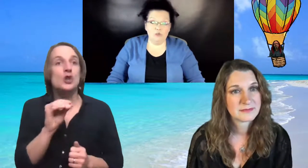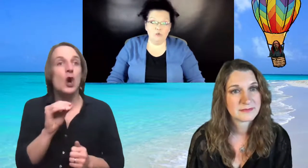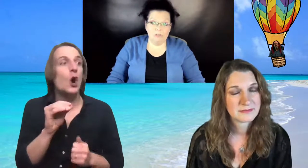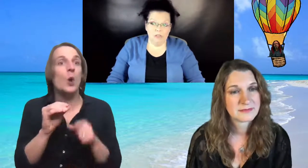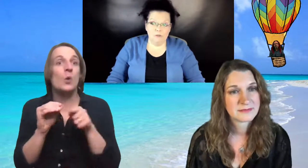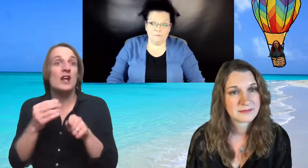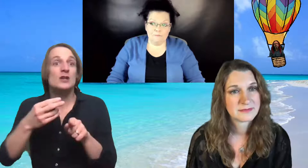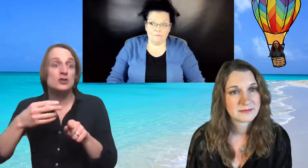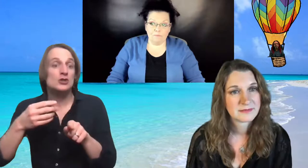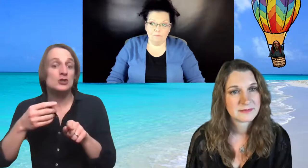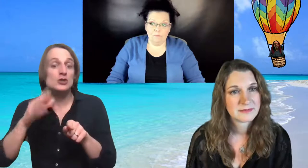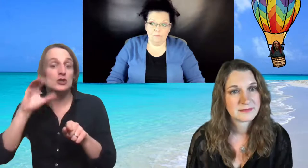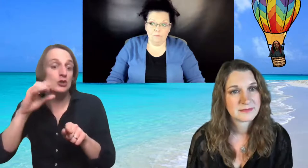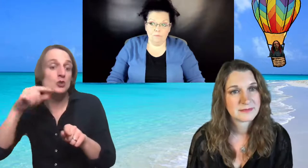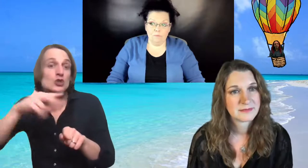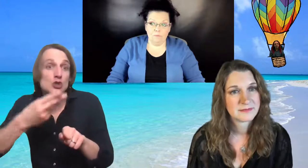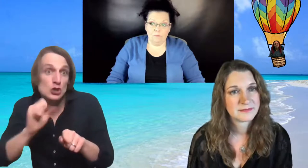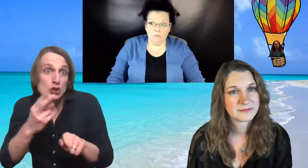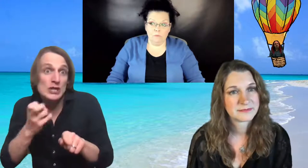we went to school together.